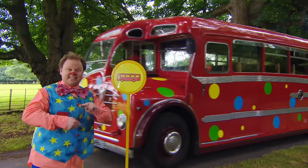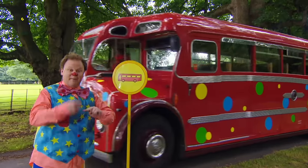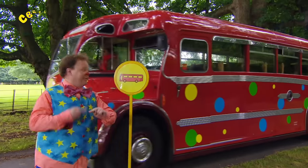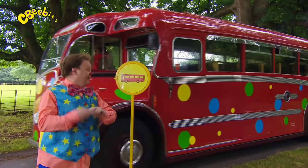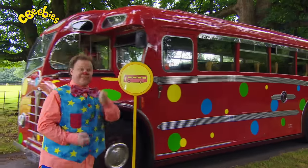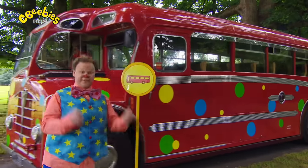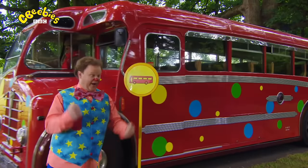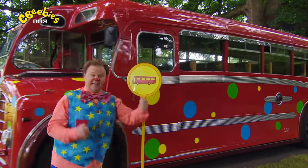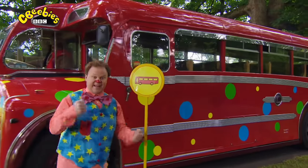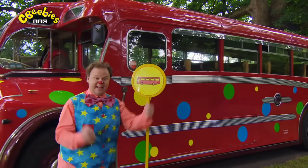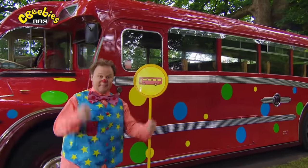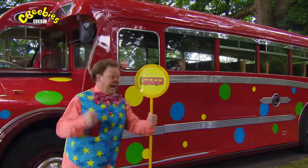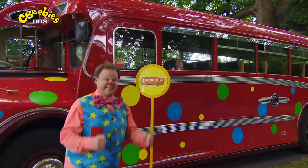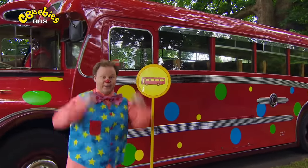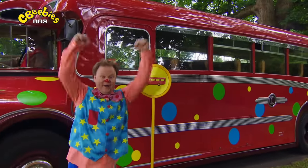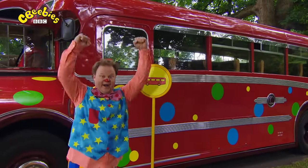tumbles driving the bus